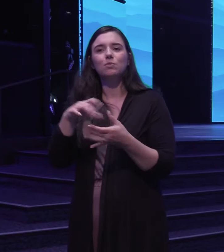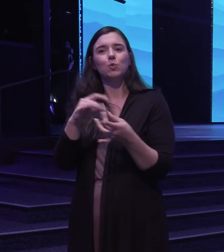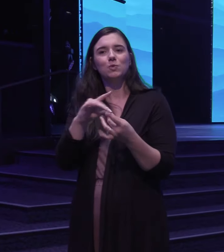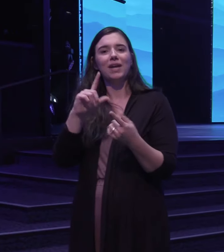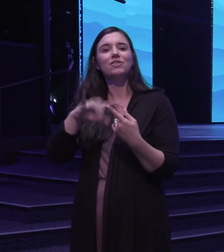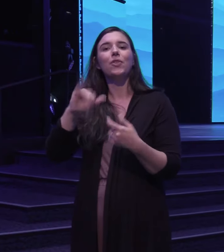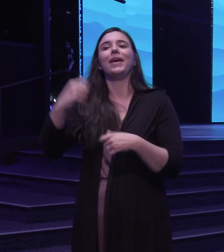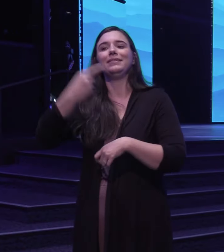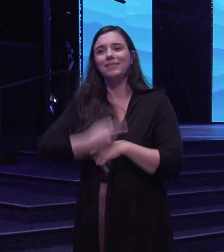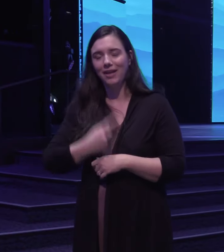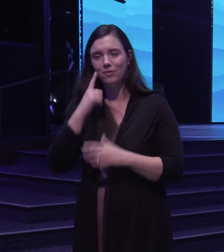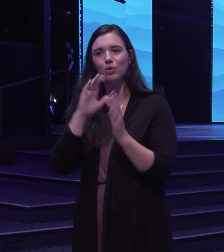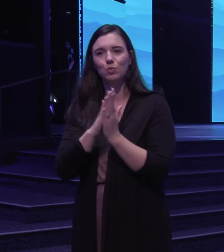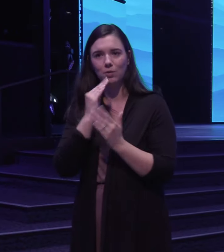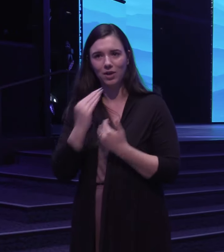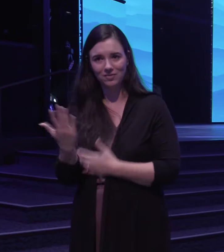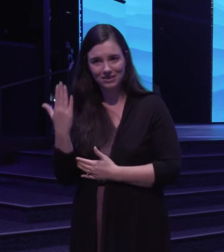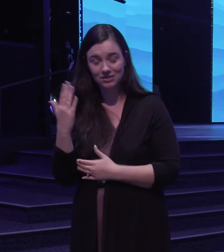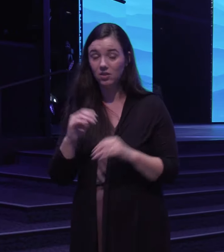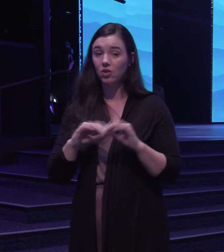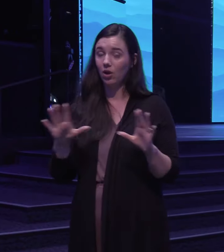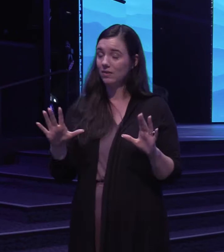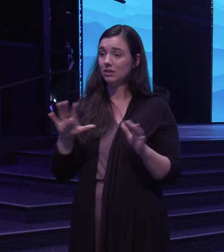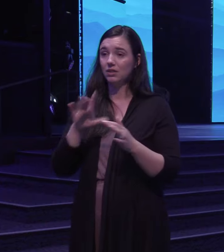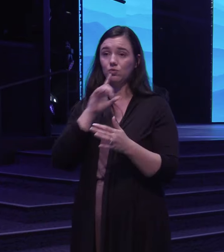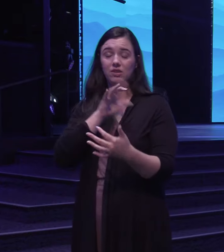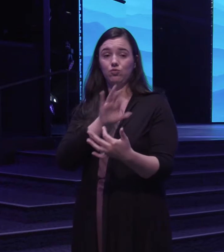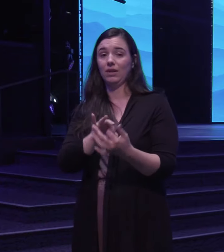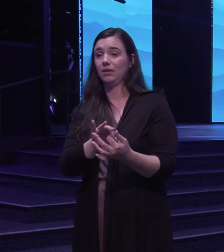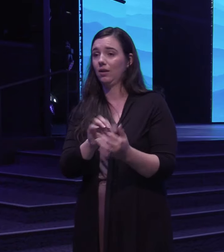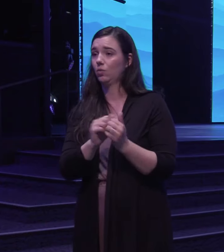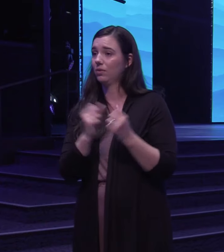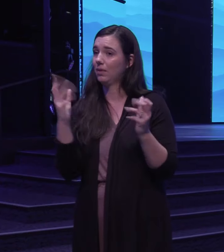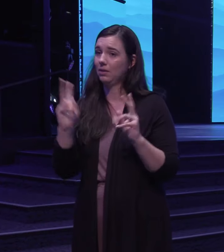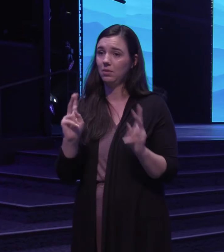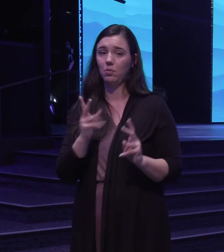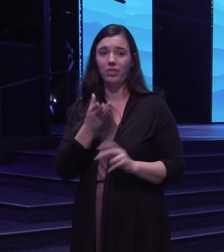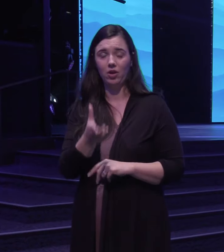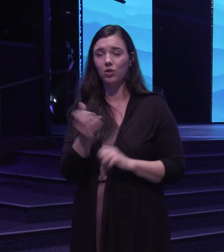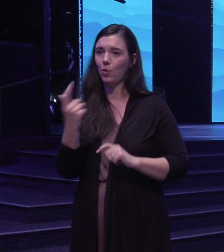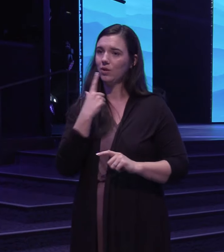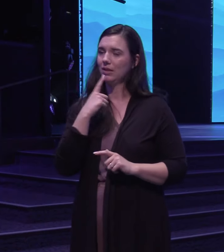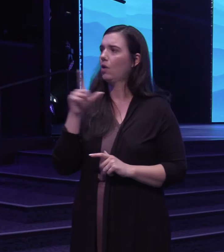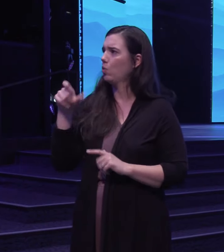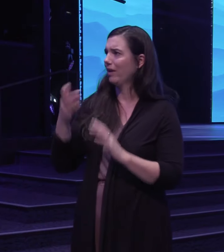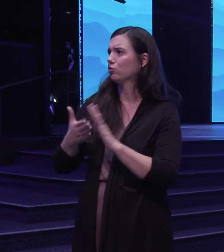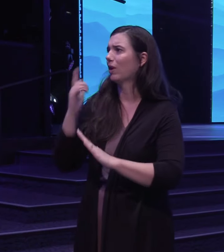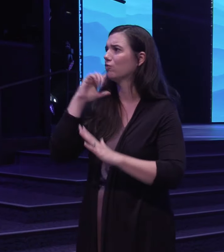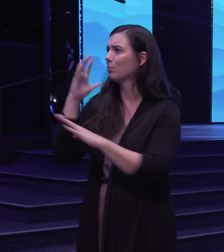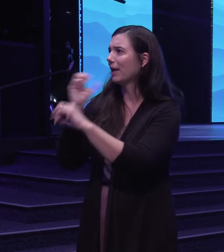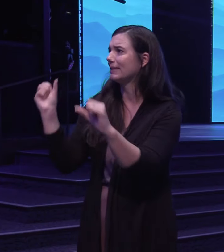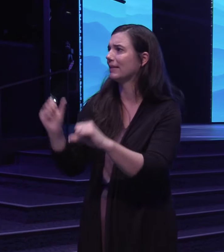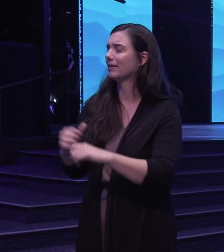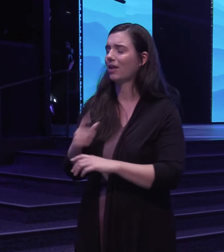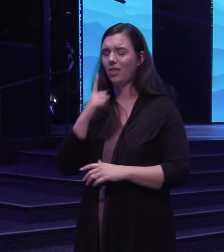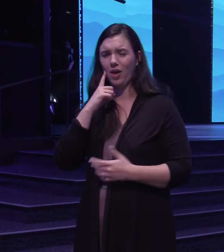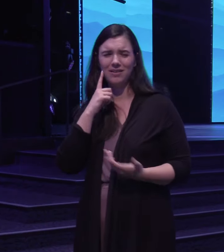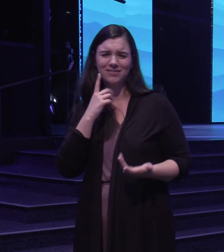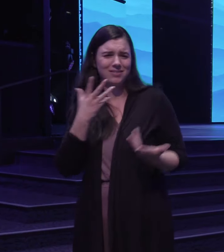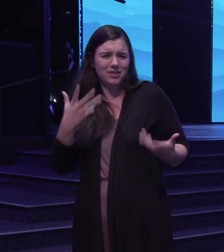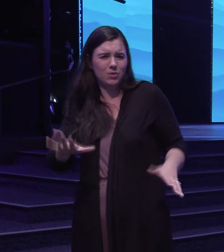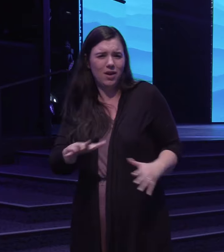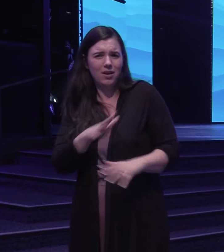the prayer breakfast. And obviously, it resonated tremendously with a lot of people, and they were all saying, you got to run for president. And I said, I don't